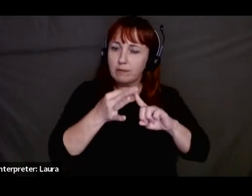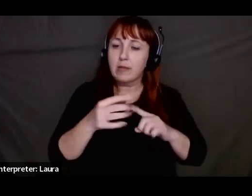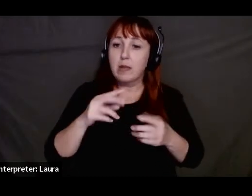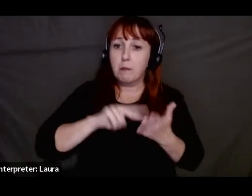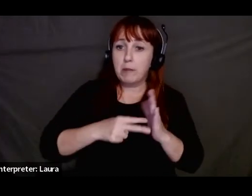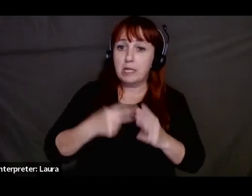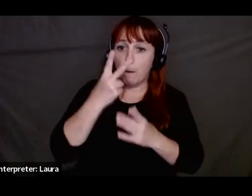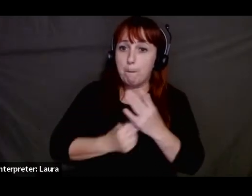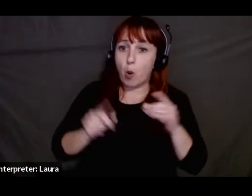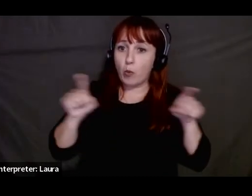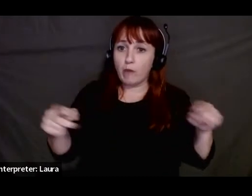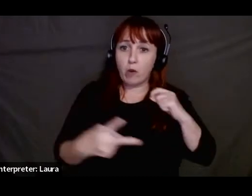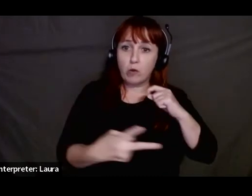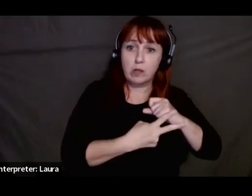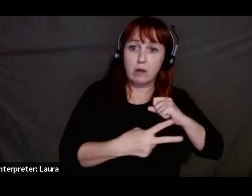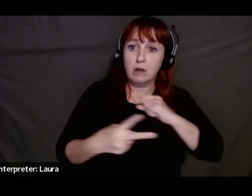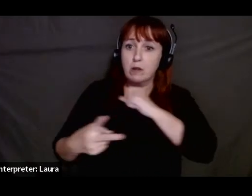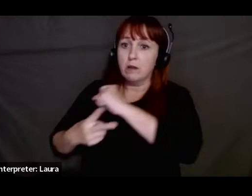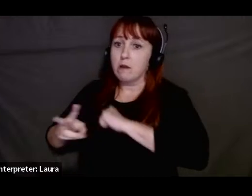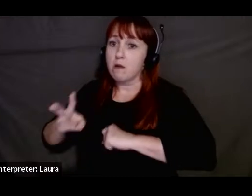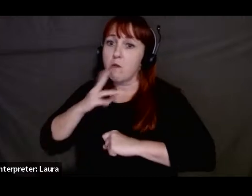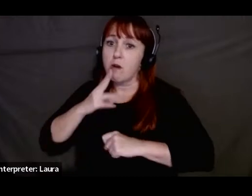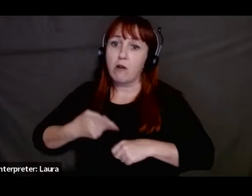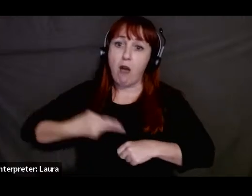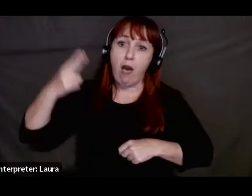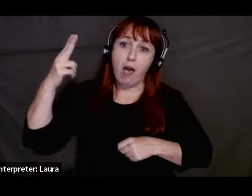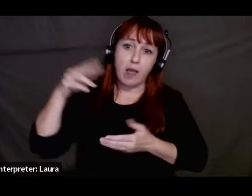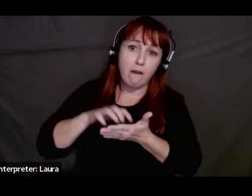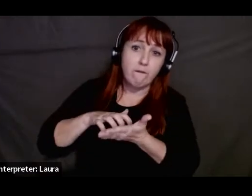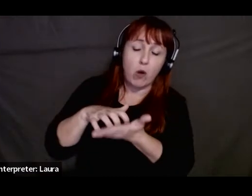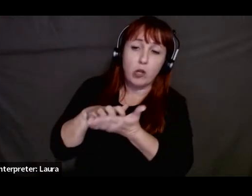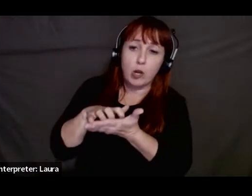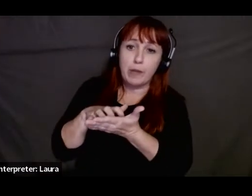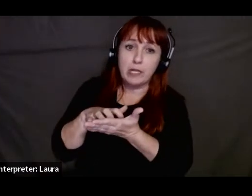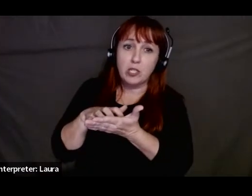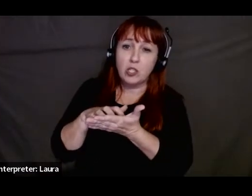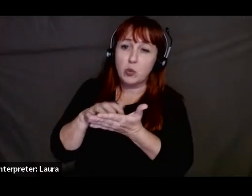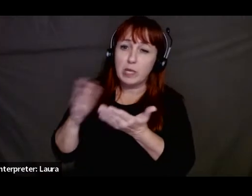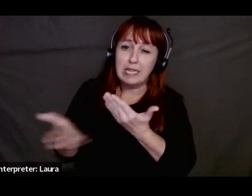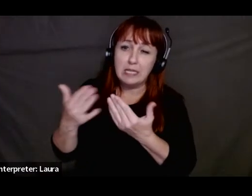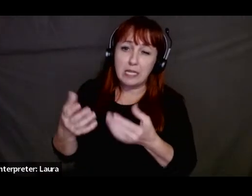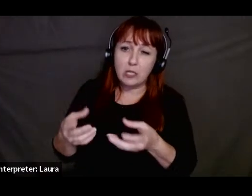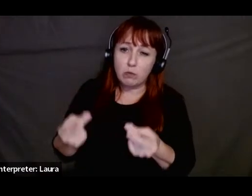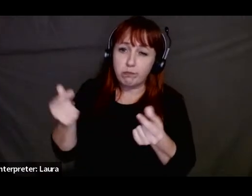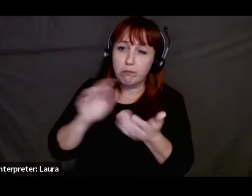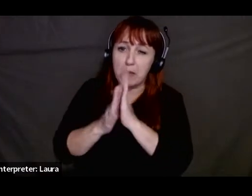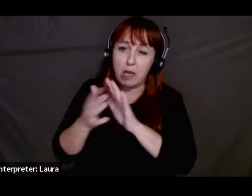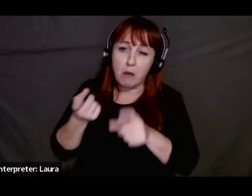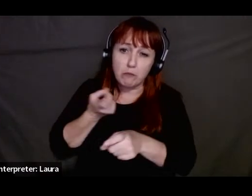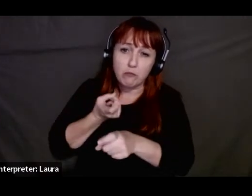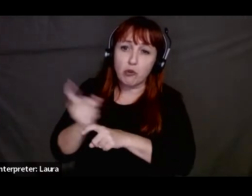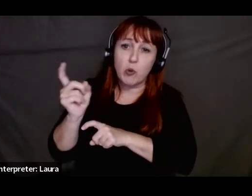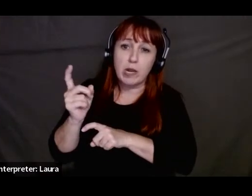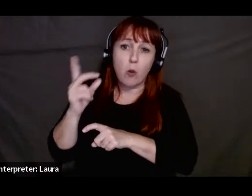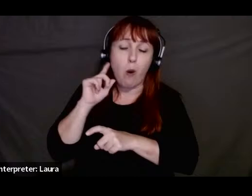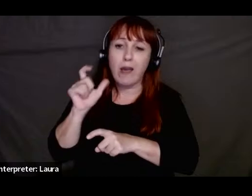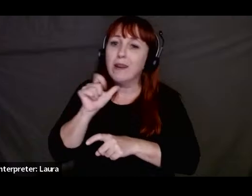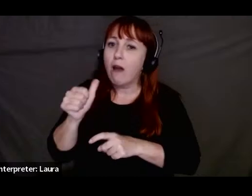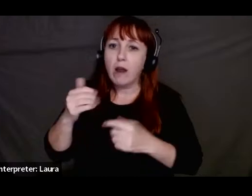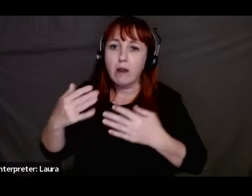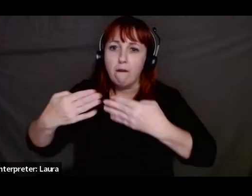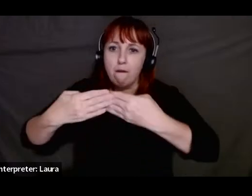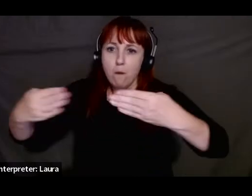these aquifers are listed as high in their vulnerability to contamination as they are both unconfined. Though it states